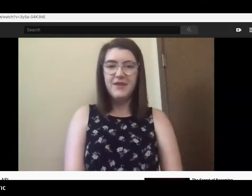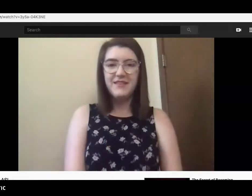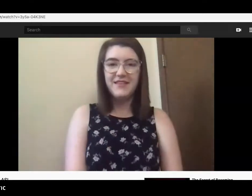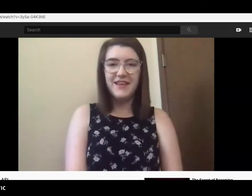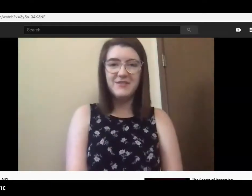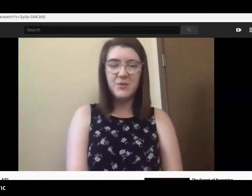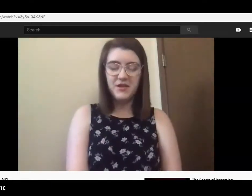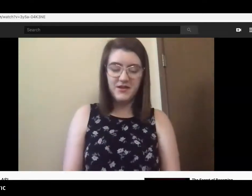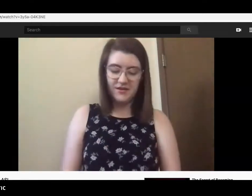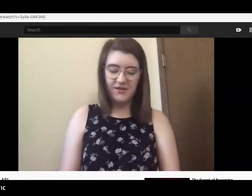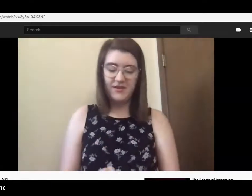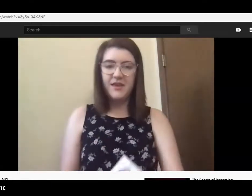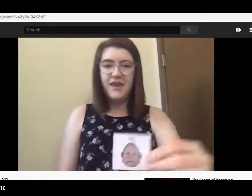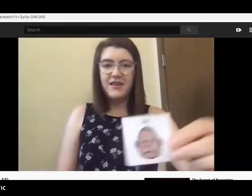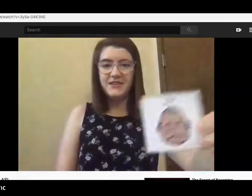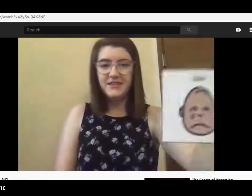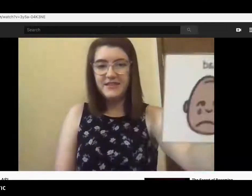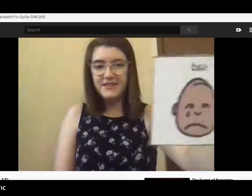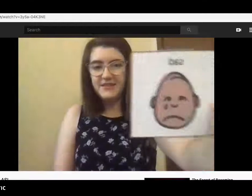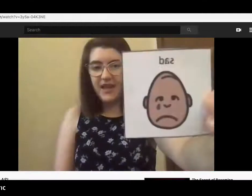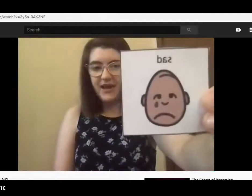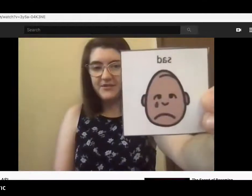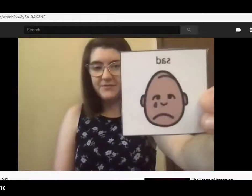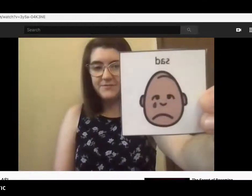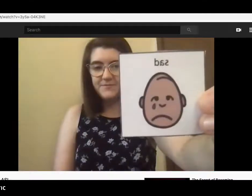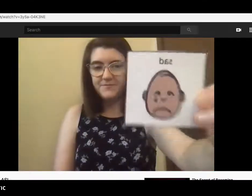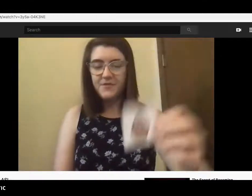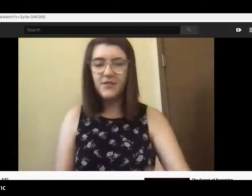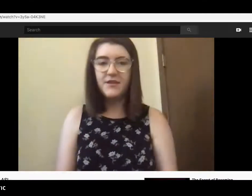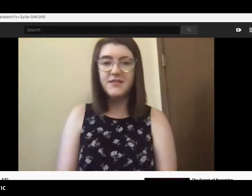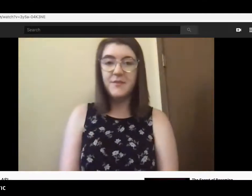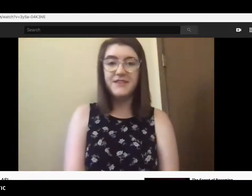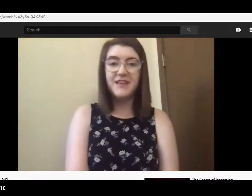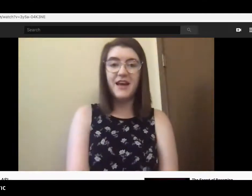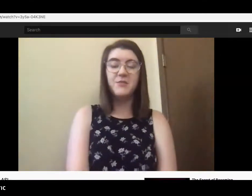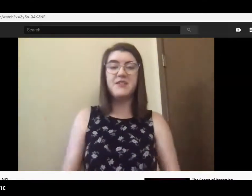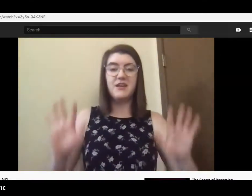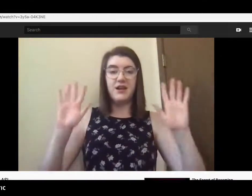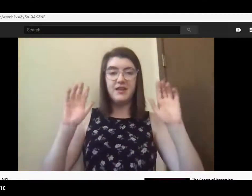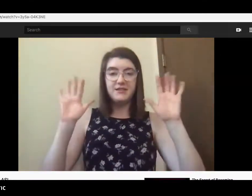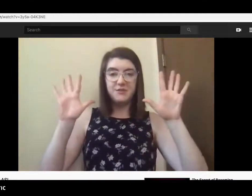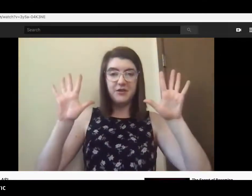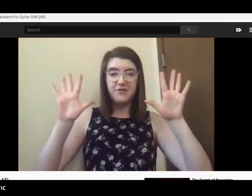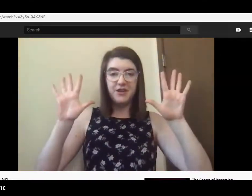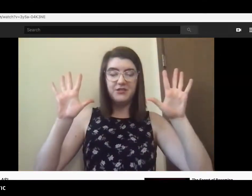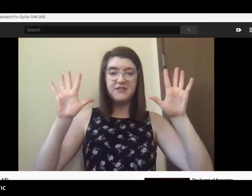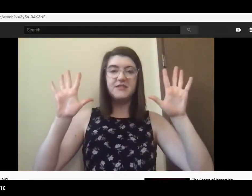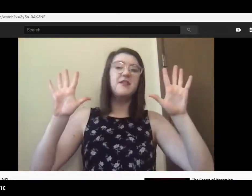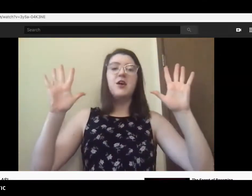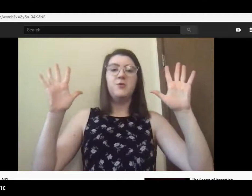The next one is sad. To make sad, we take our hands and we spread our fingers. We